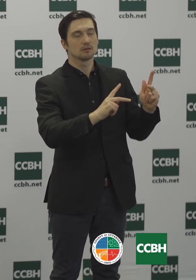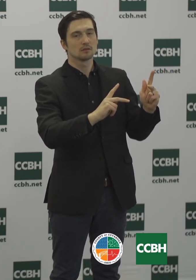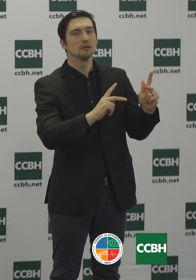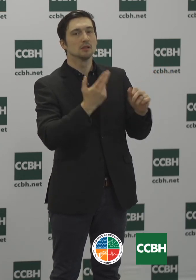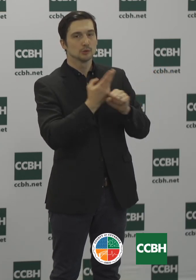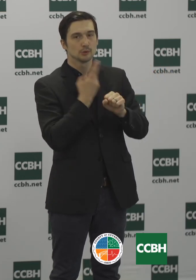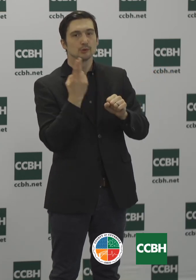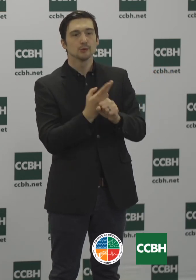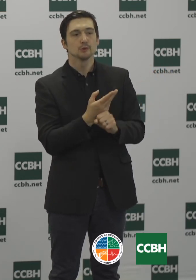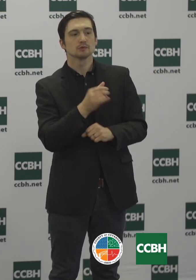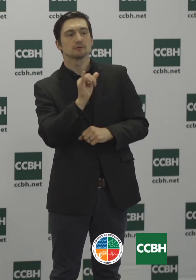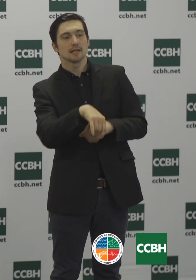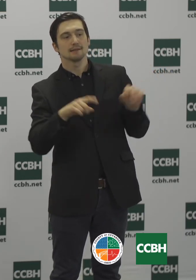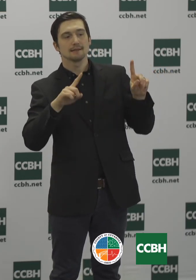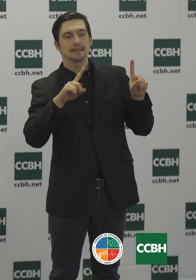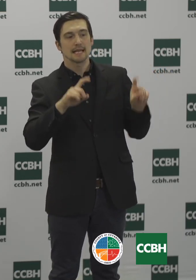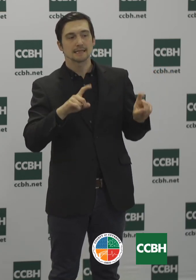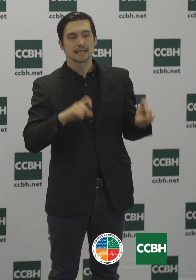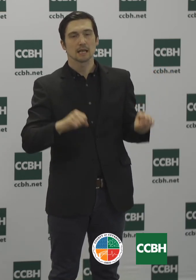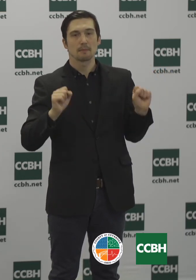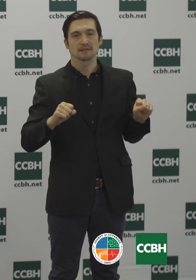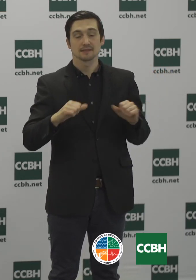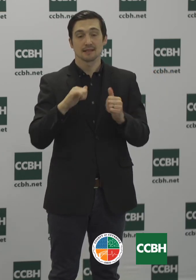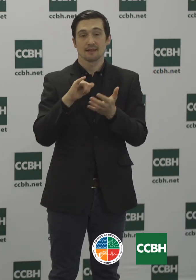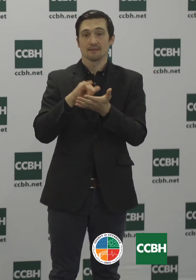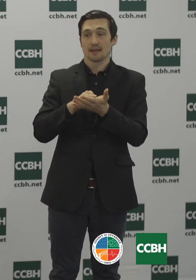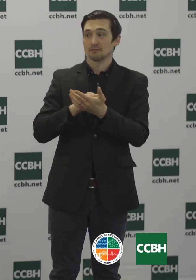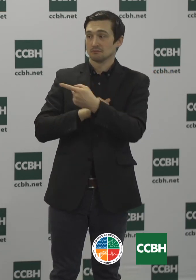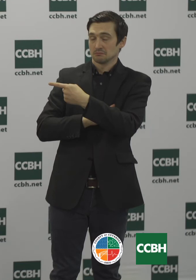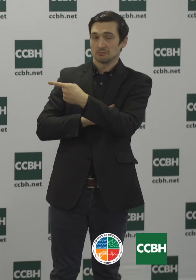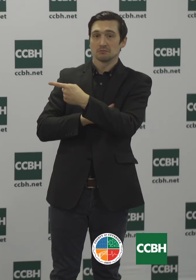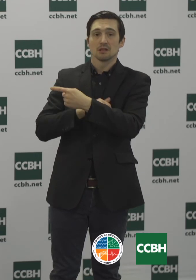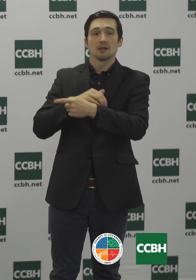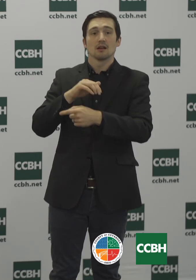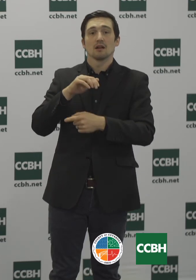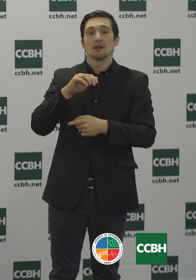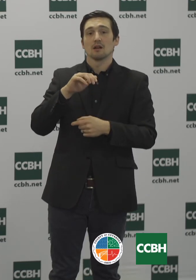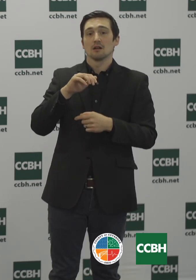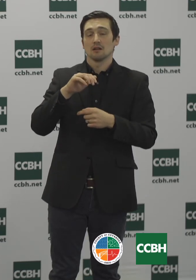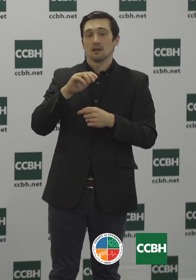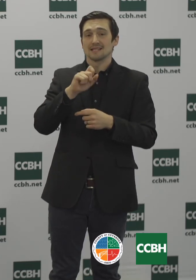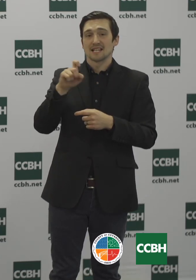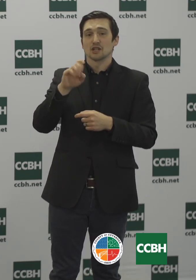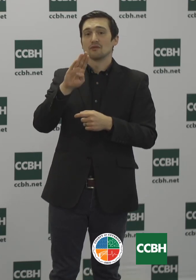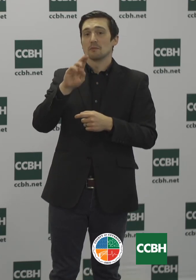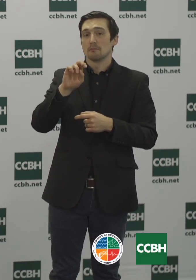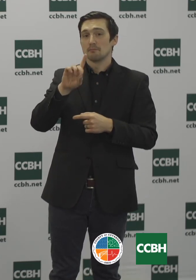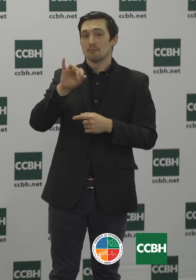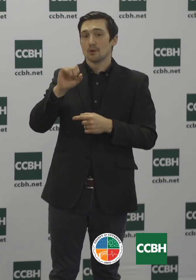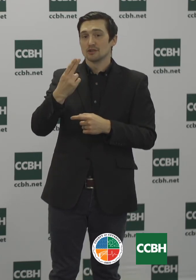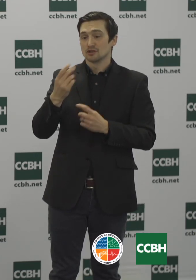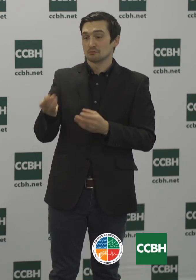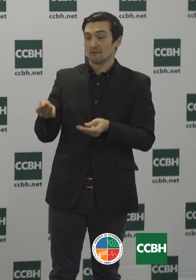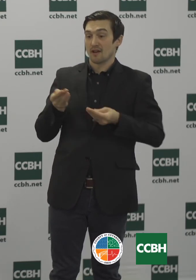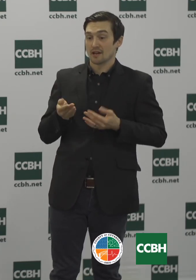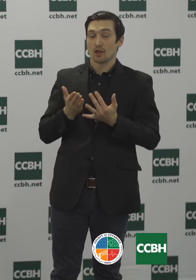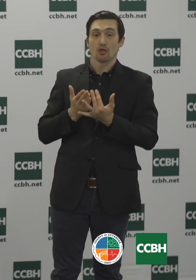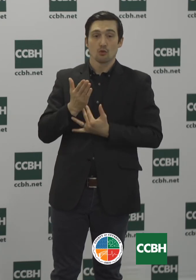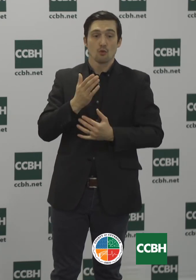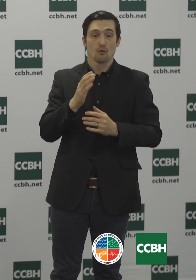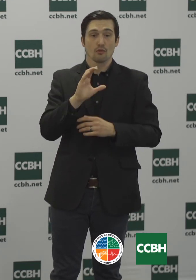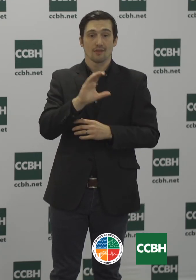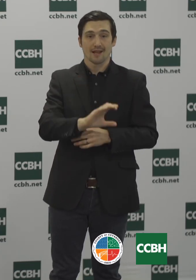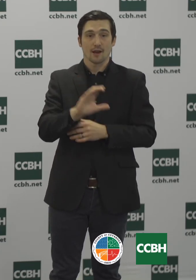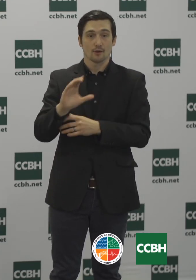use the testing capacity that Executive Budish is providing to the community through the county and through Metro Health,